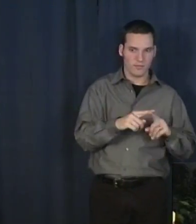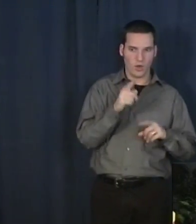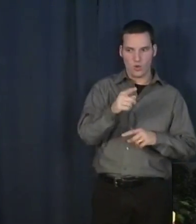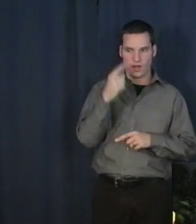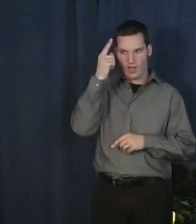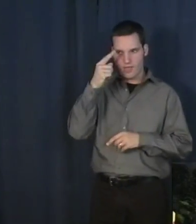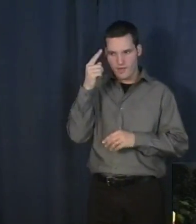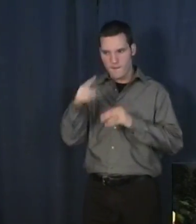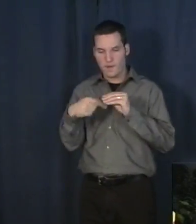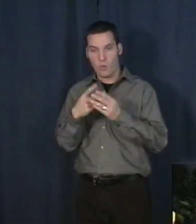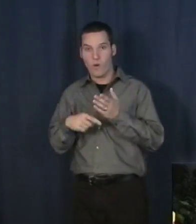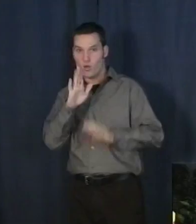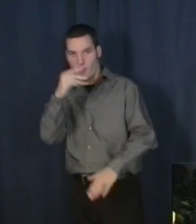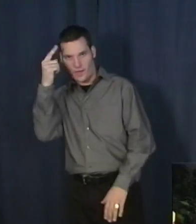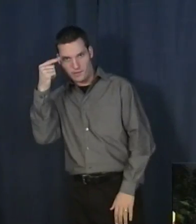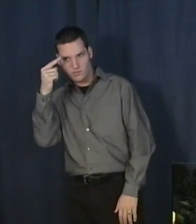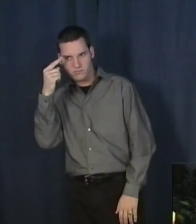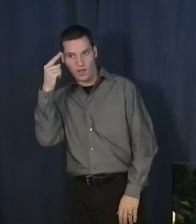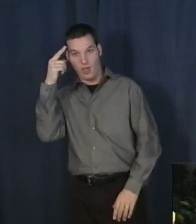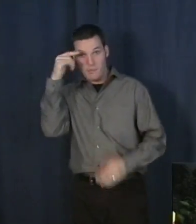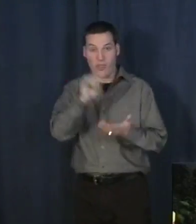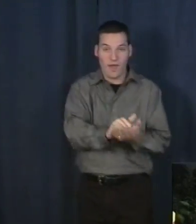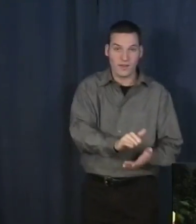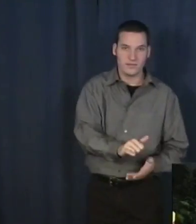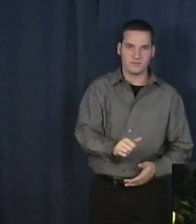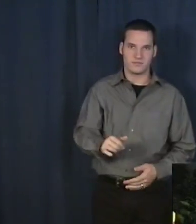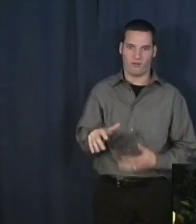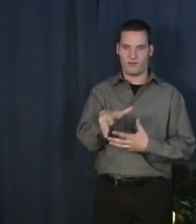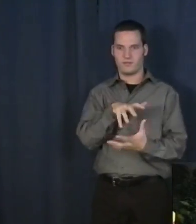thinking about. Think about that.